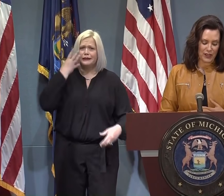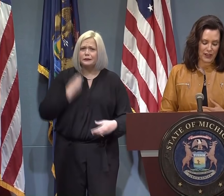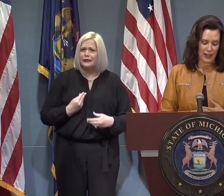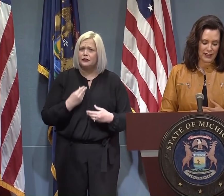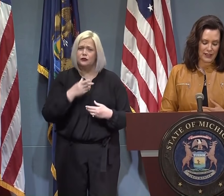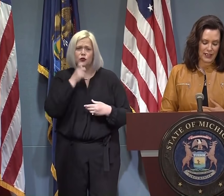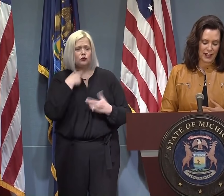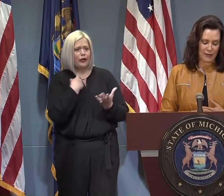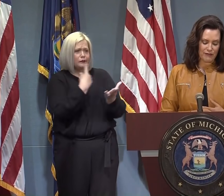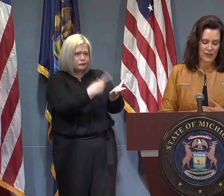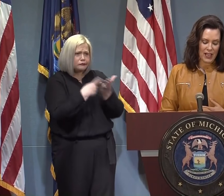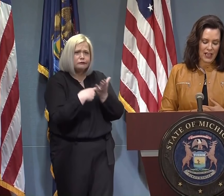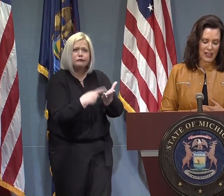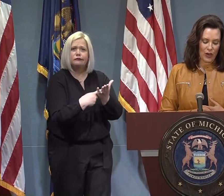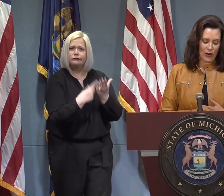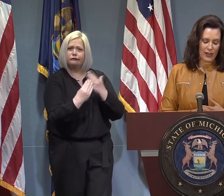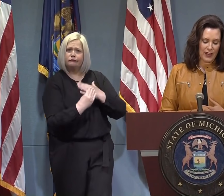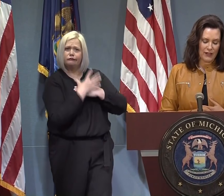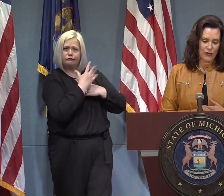steps with. And,